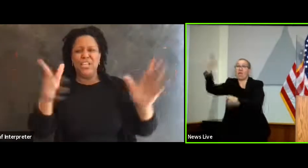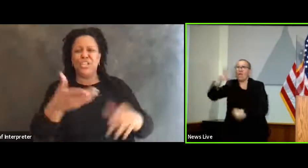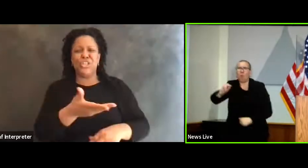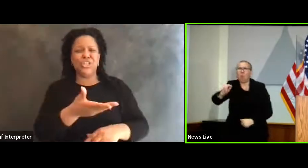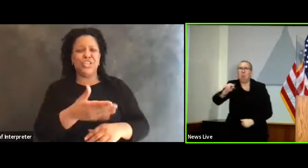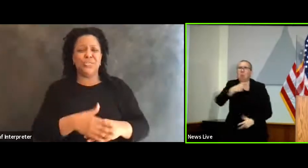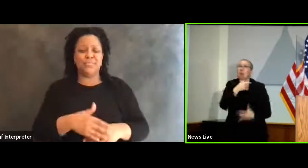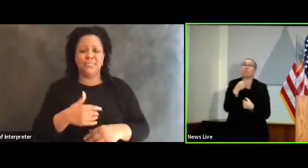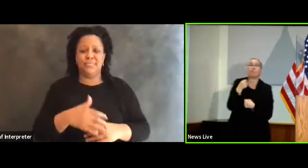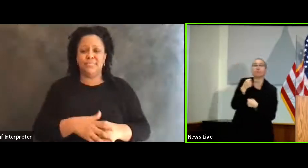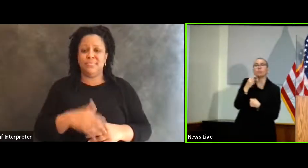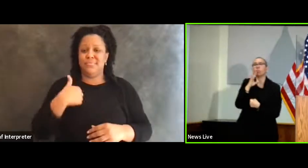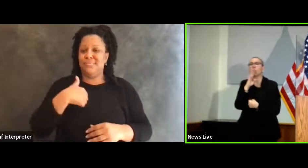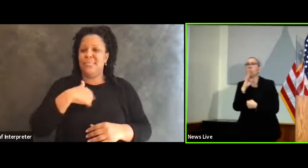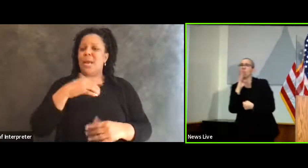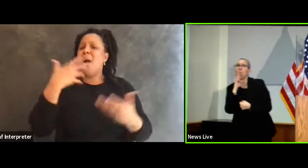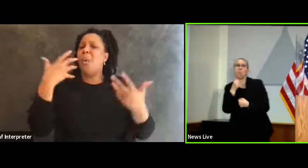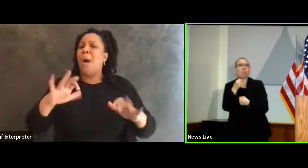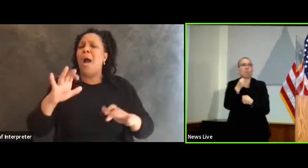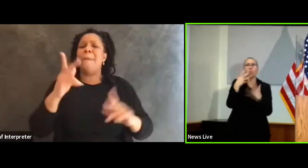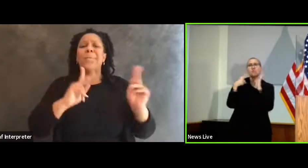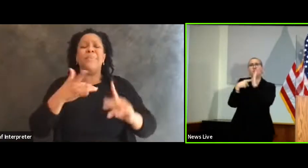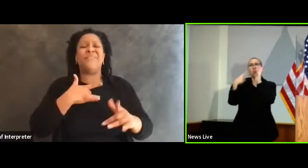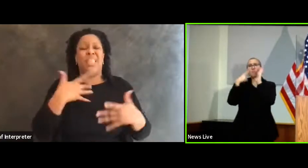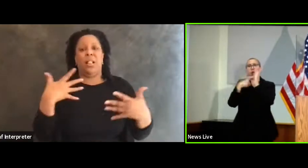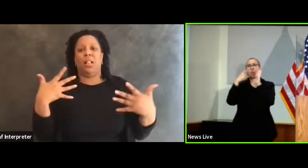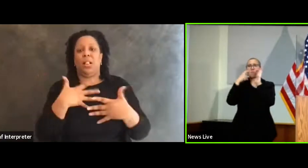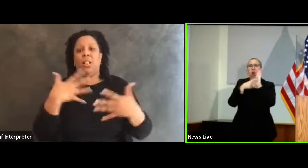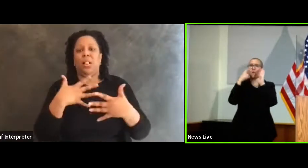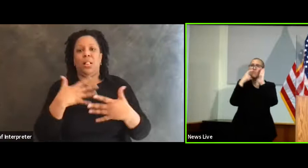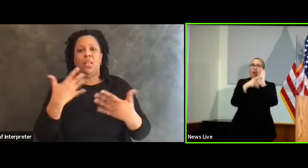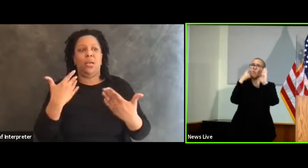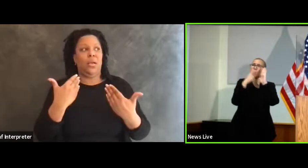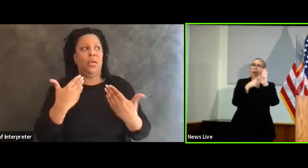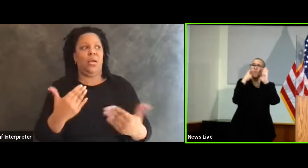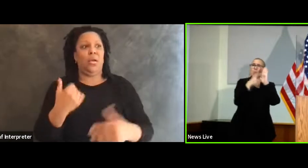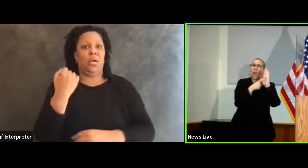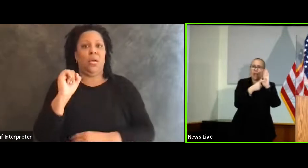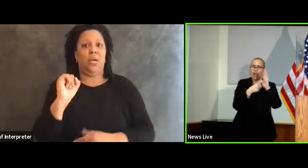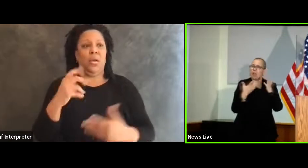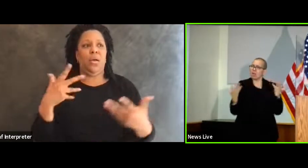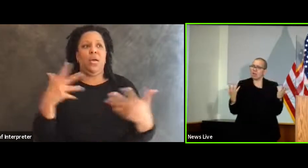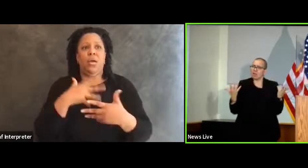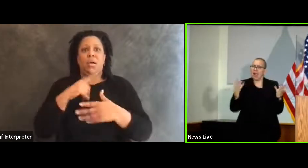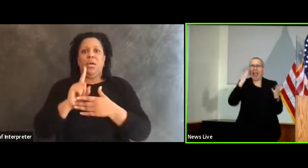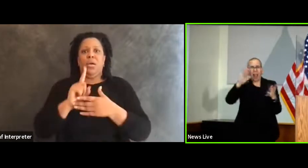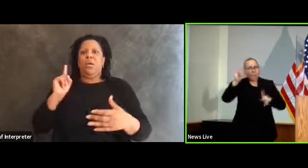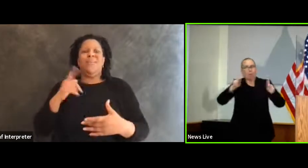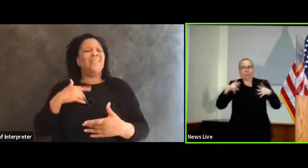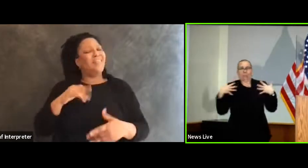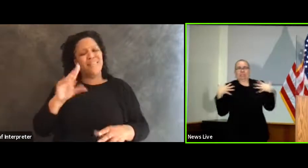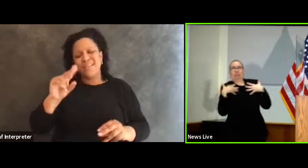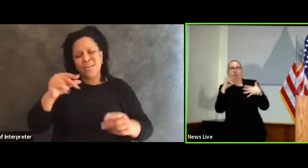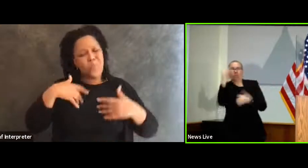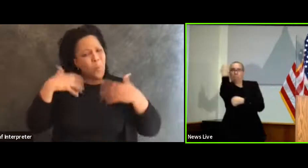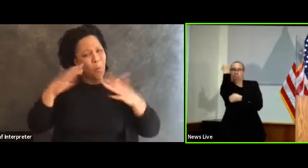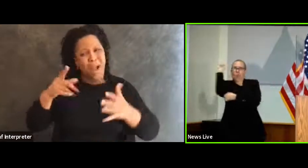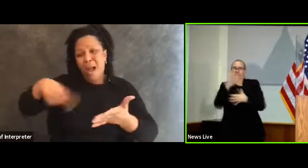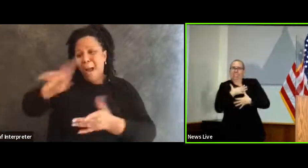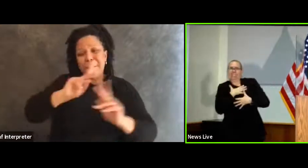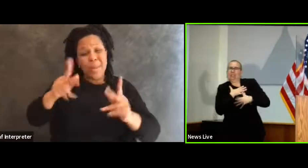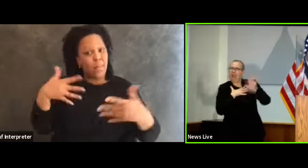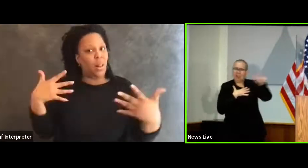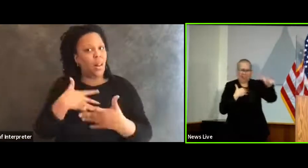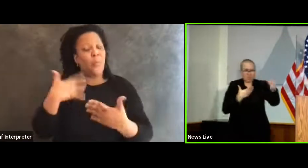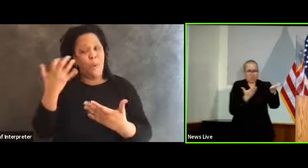be intimidated about going to the streets and asking for change. We also don't want to get to a point where those become magnets